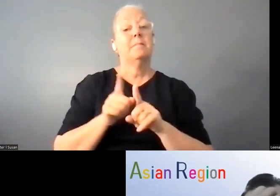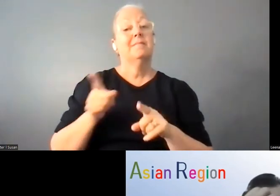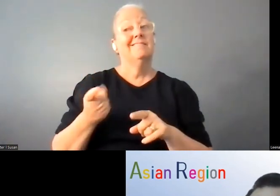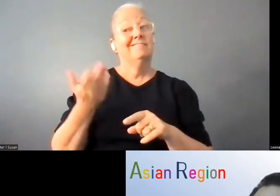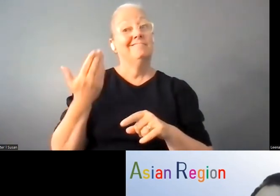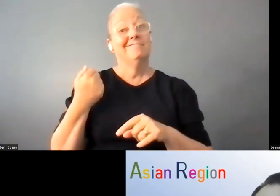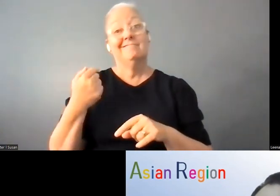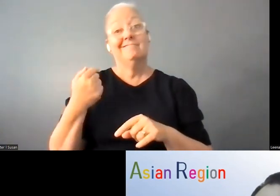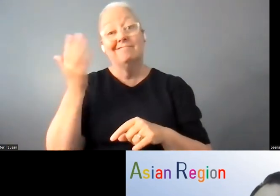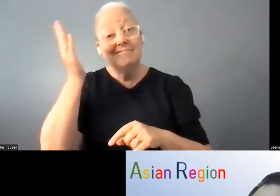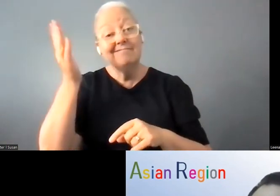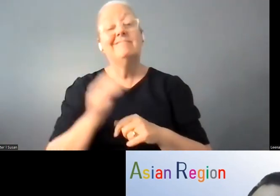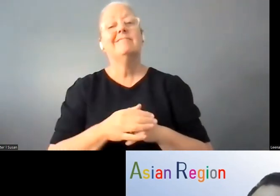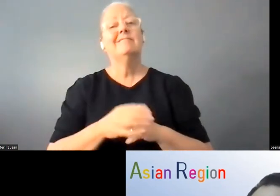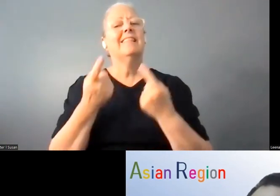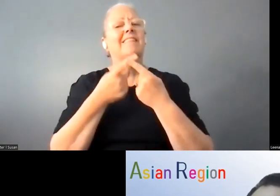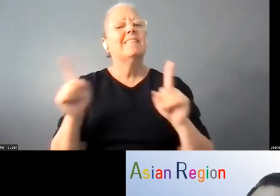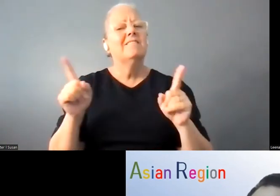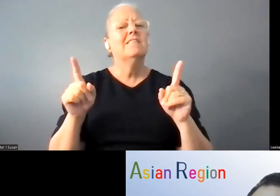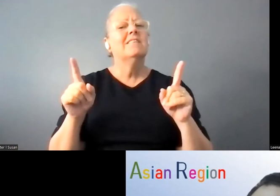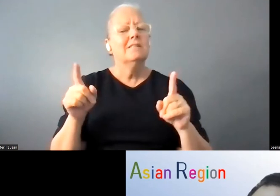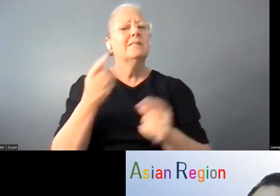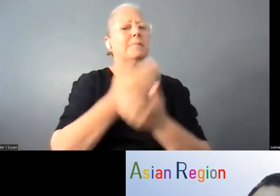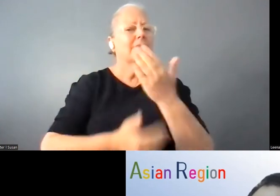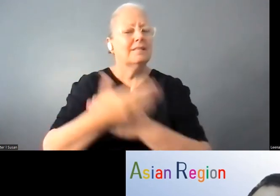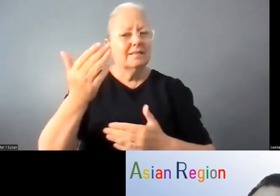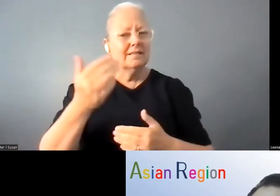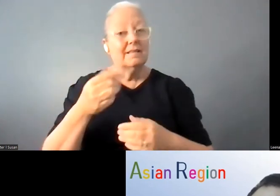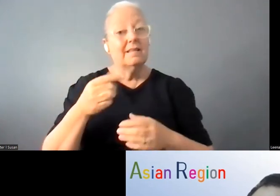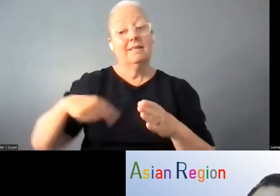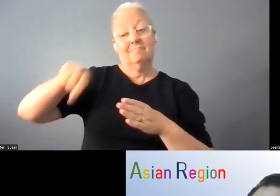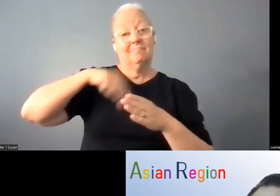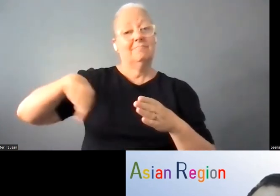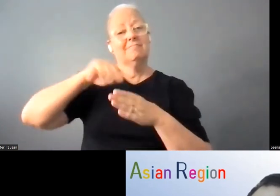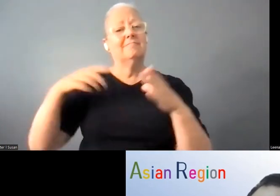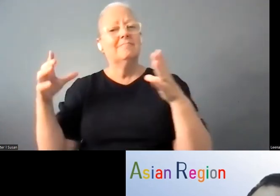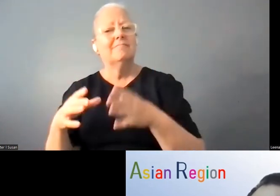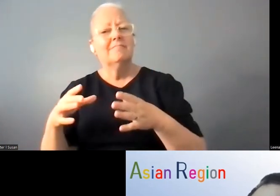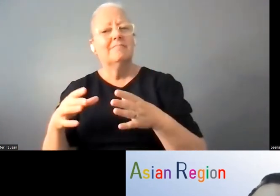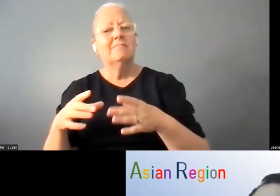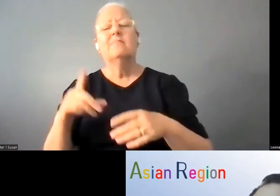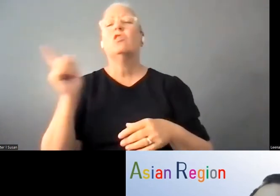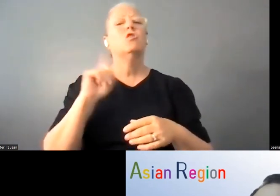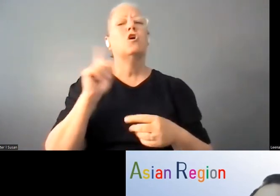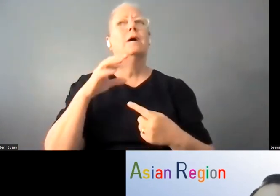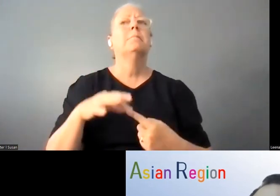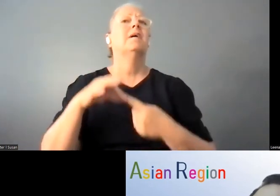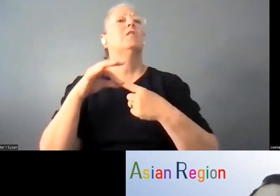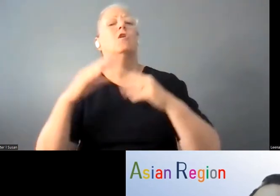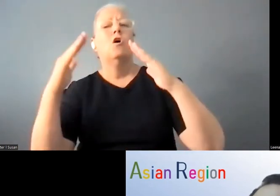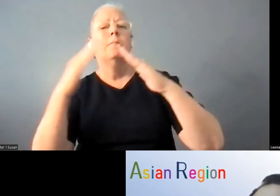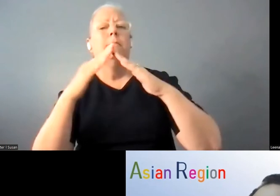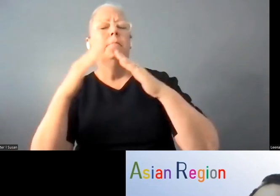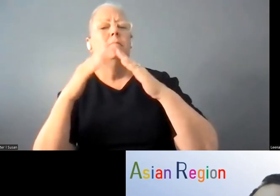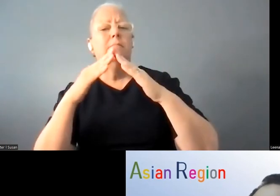different abilities, continue to stay with all other children. So there is no special home that we maintain for